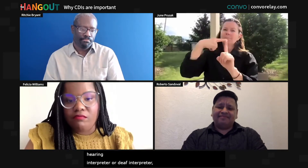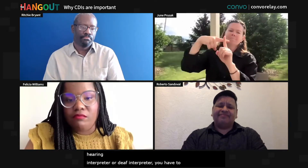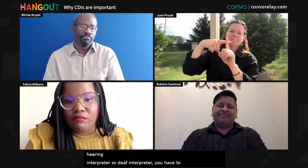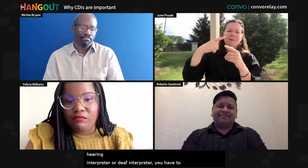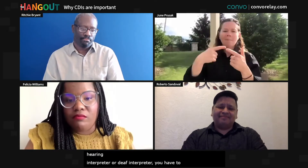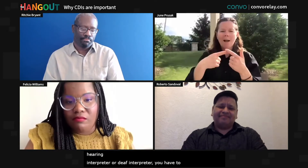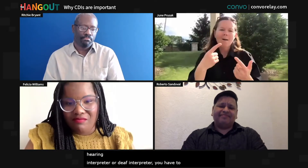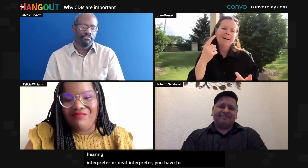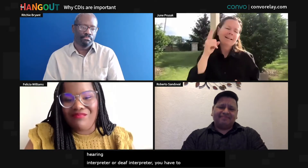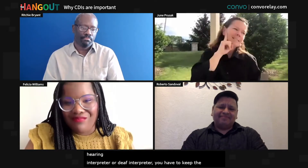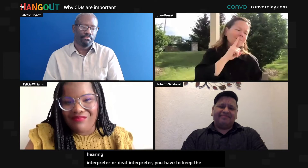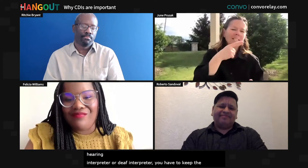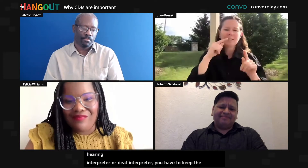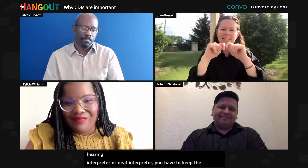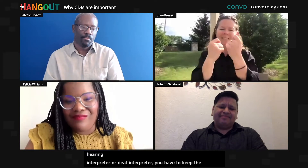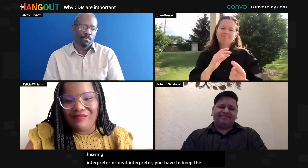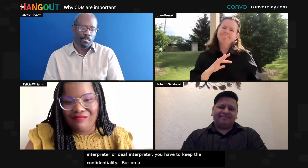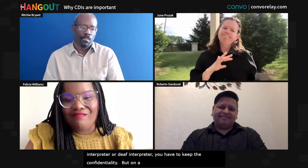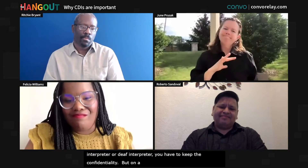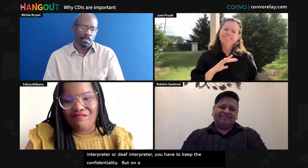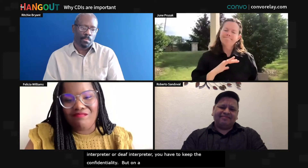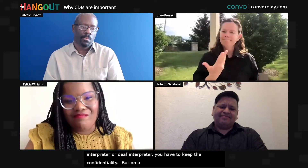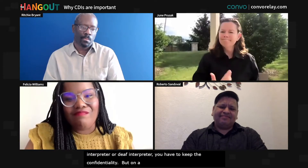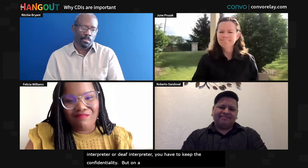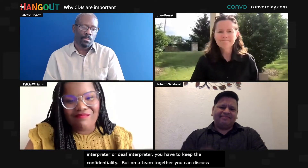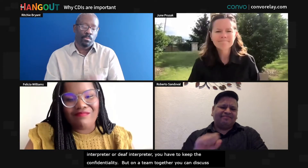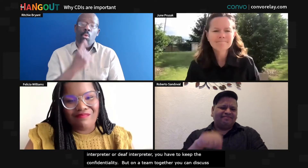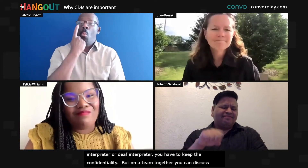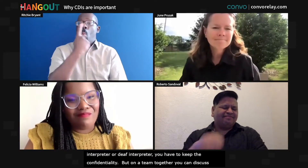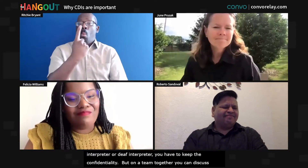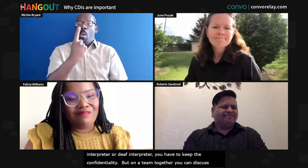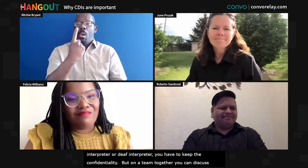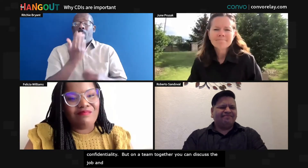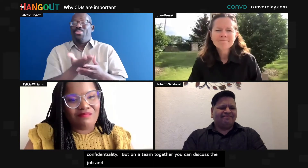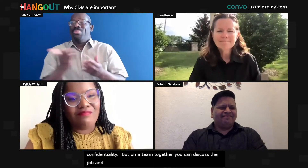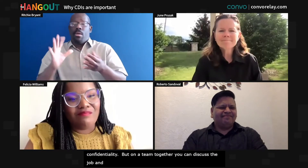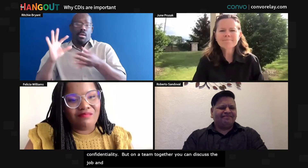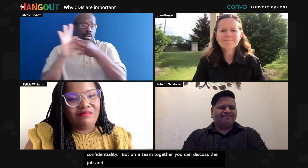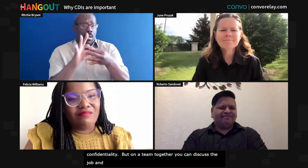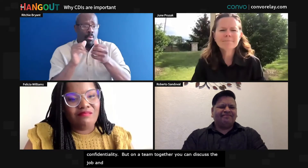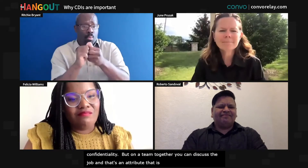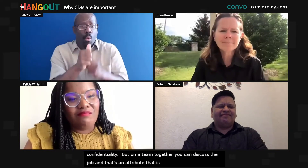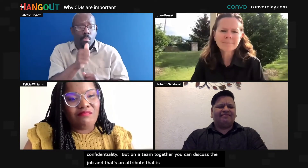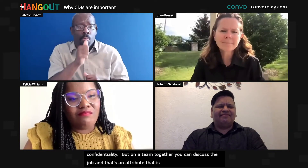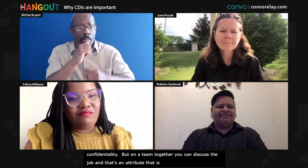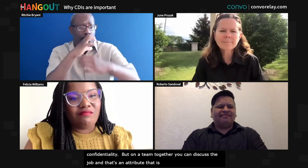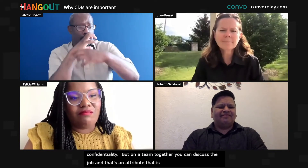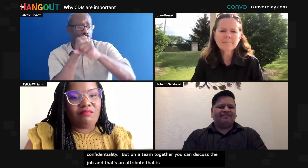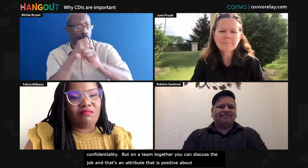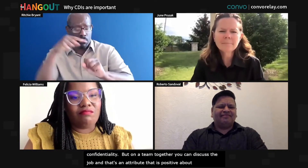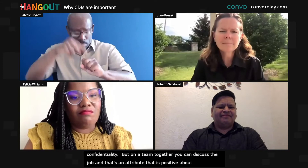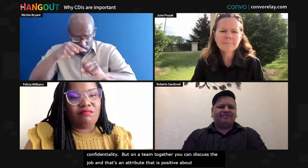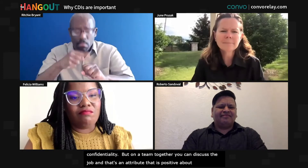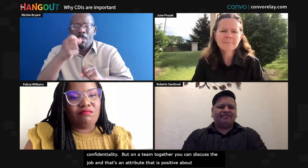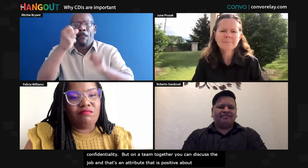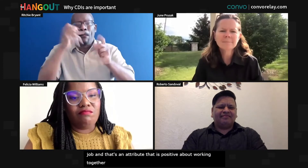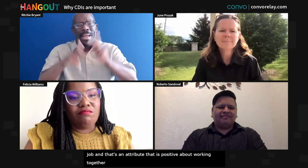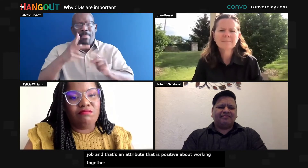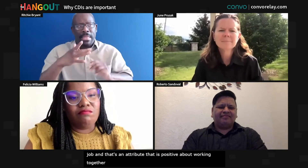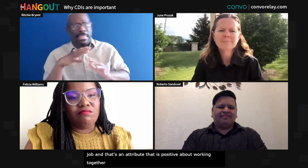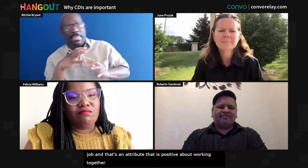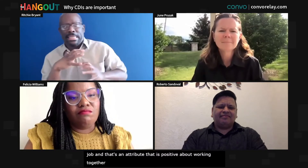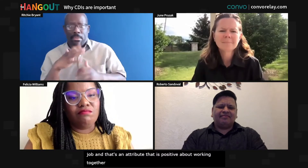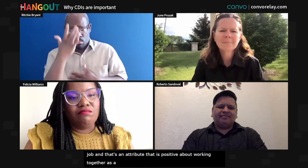you can discuss the job. And that's certainly an attribute that's positive about working together as the team. Ritchie here. Yeah,